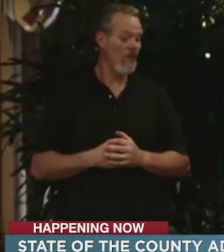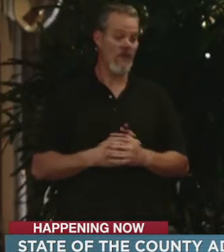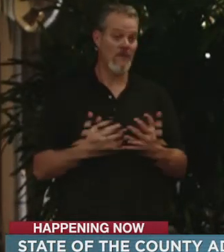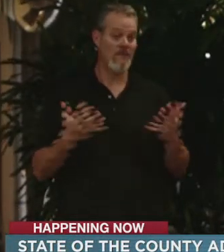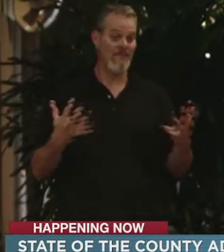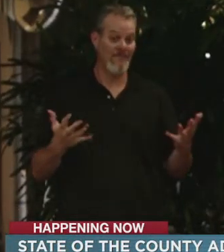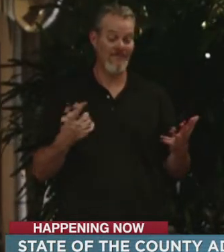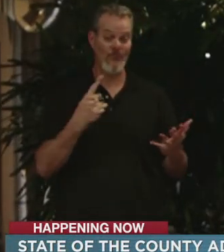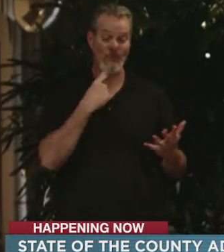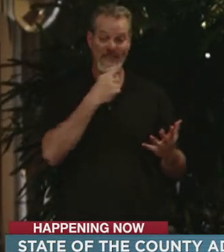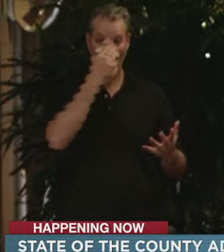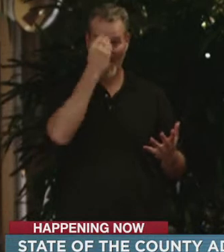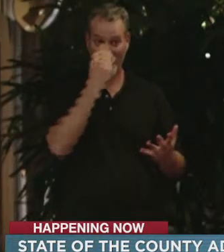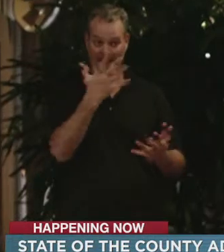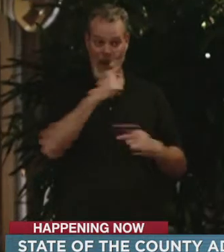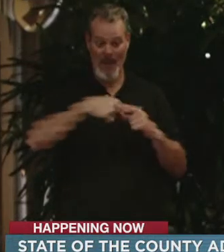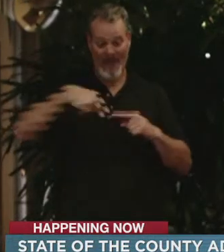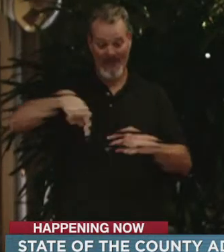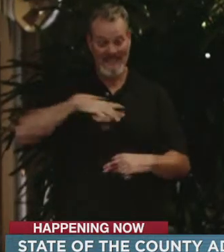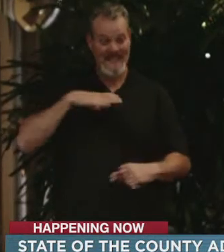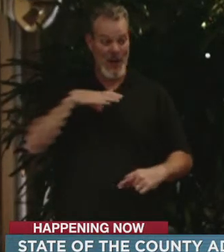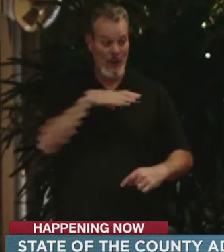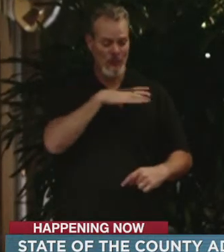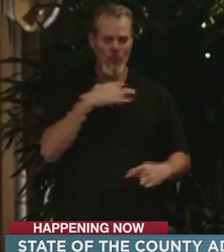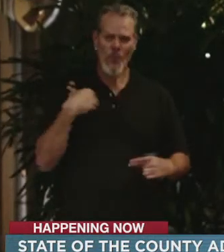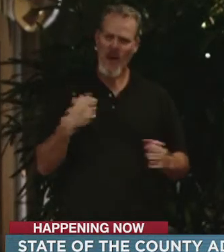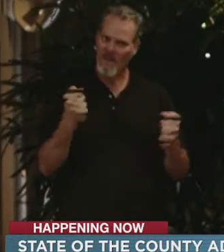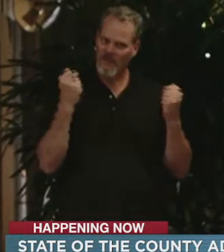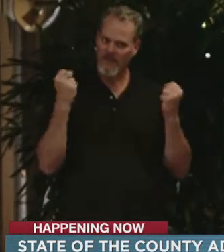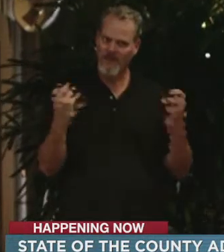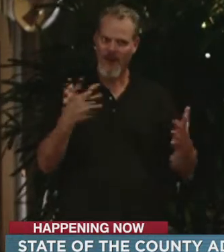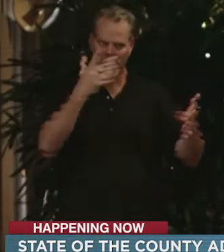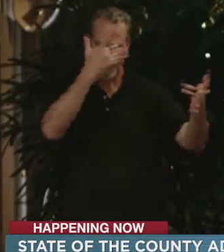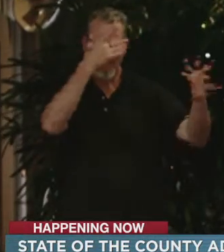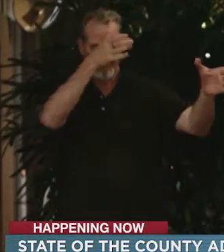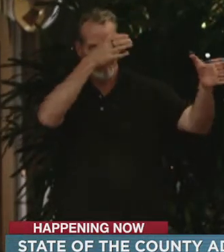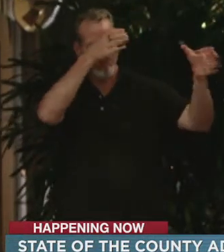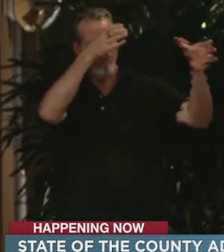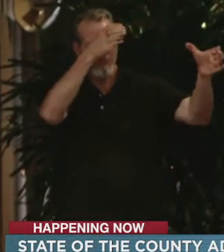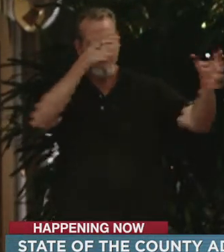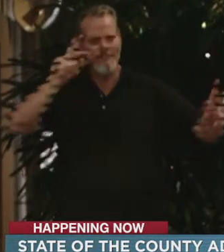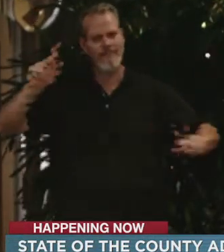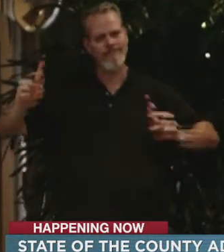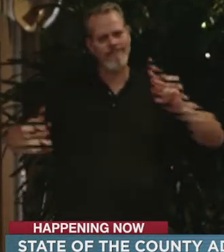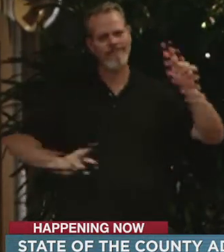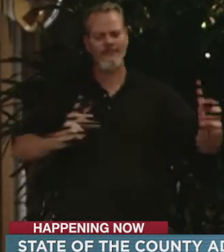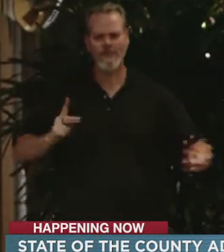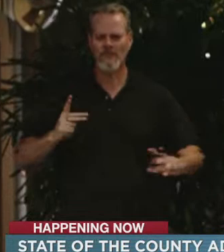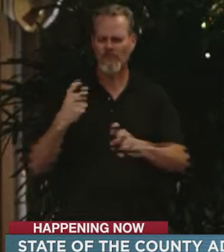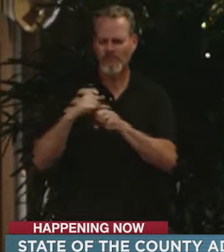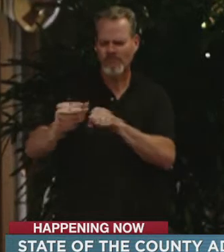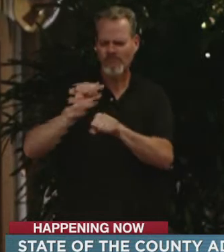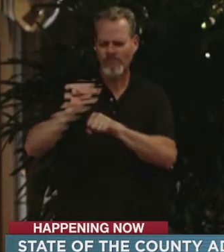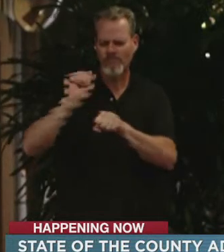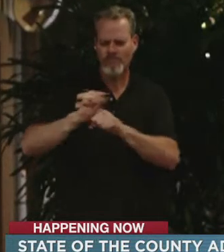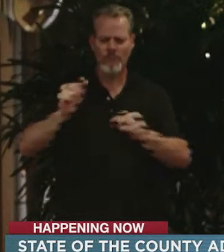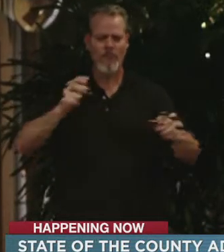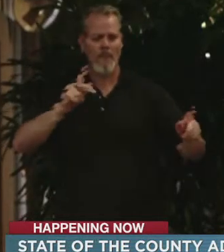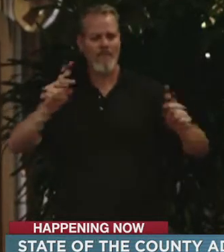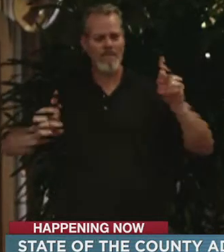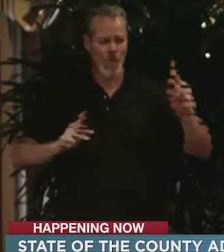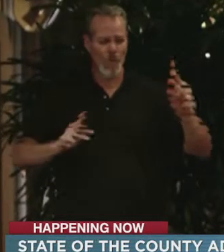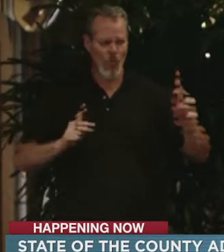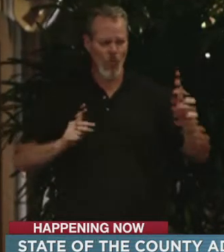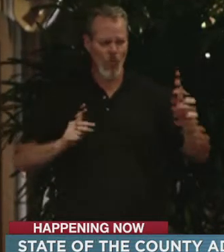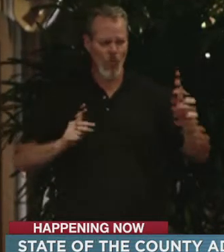this council is we have a bunch of intelligent folks, very hardworking folks, and I got to tell you, I'm having a little